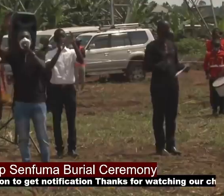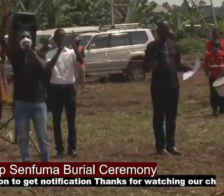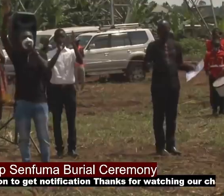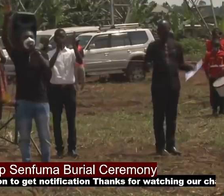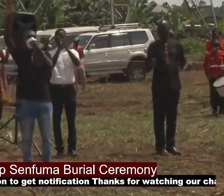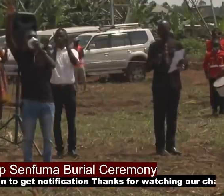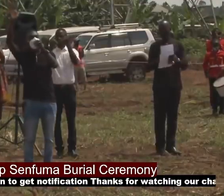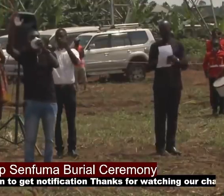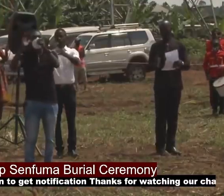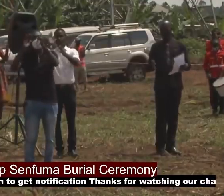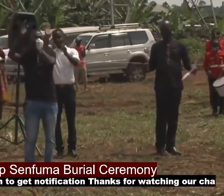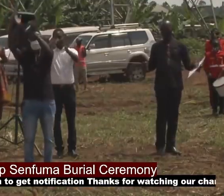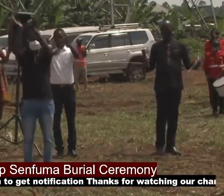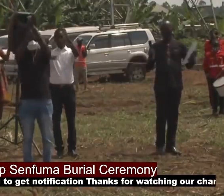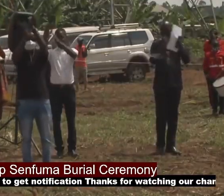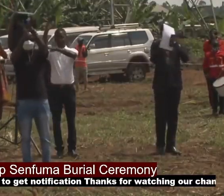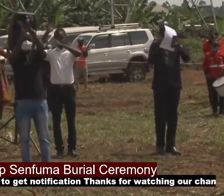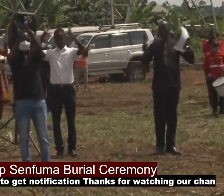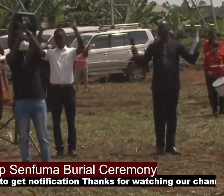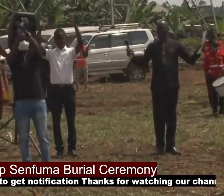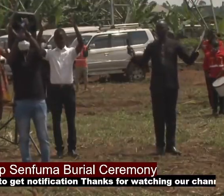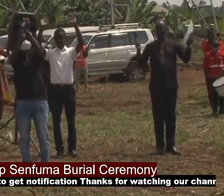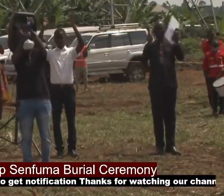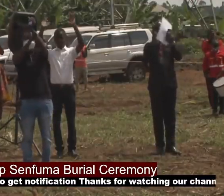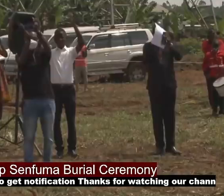Kati tukubeza Katonda.